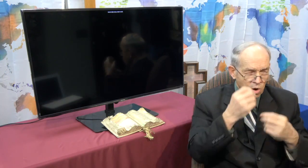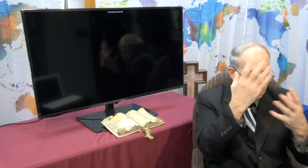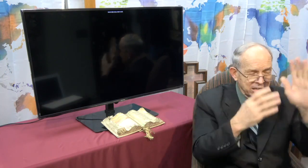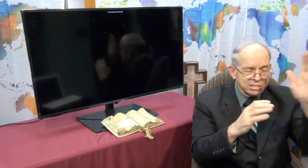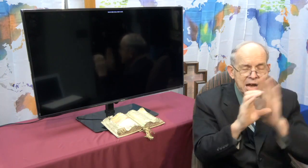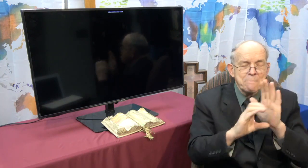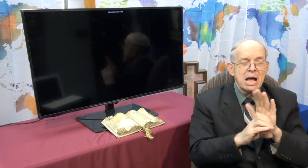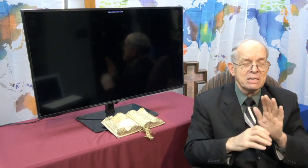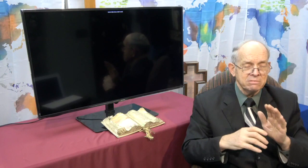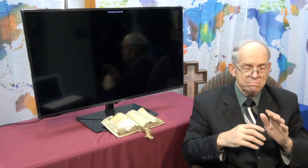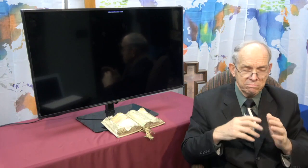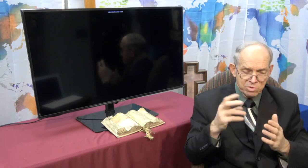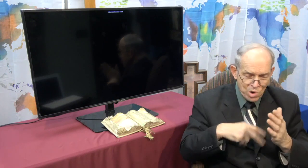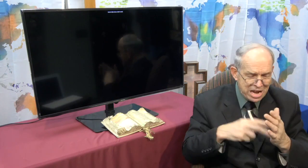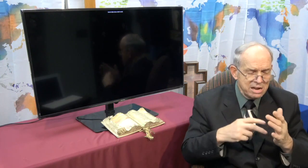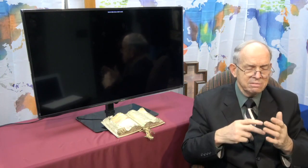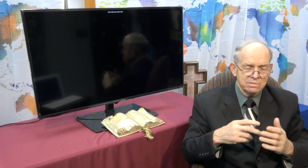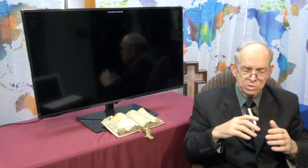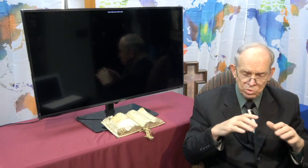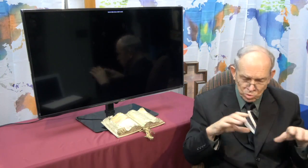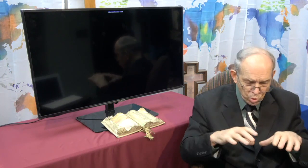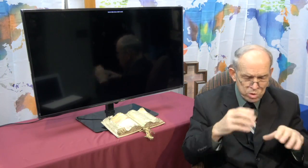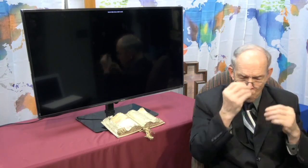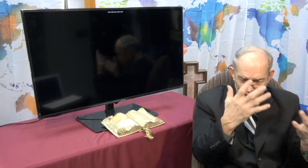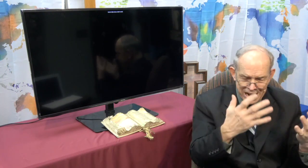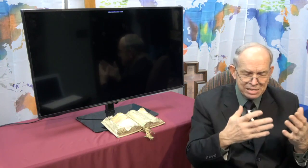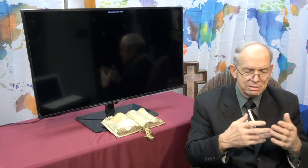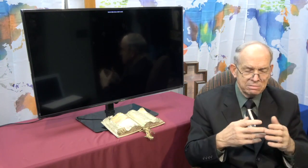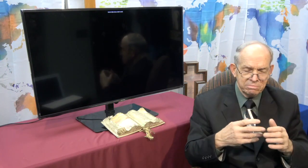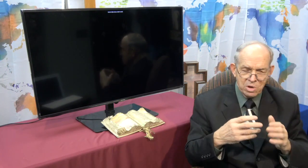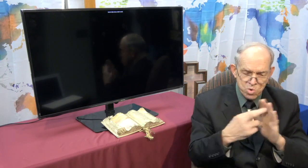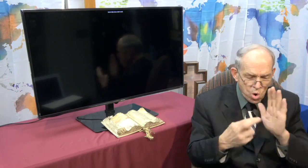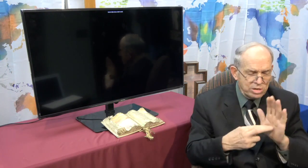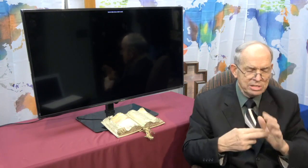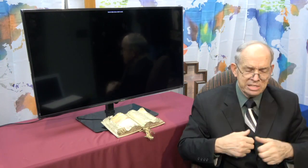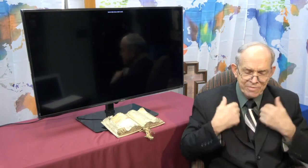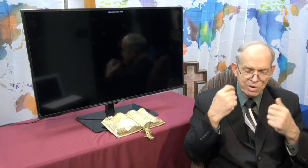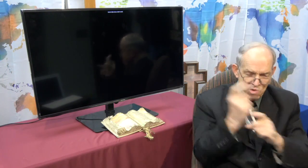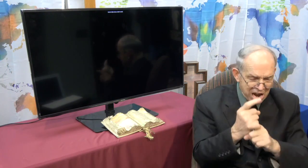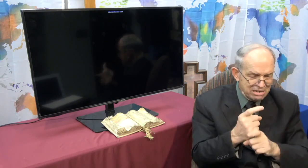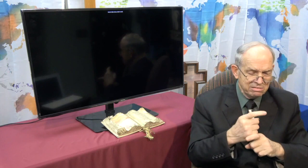obey the commandment, read, do, obey, rule, live right,